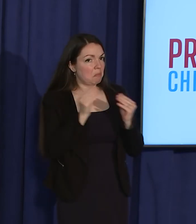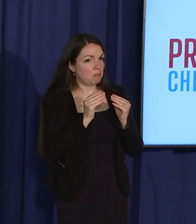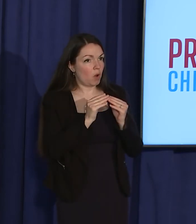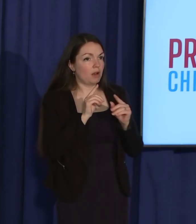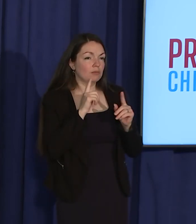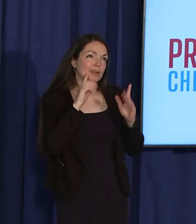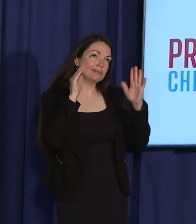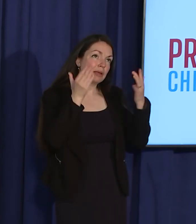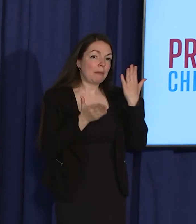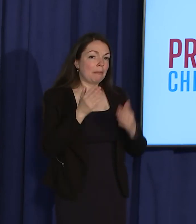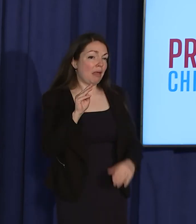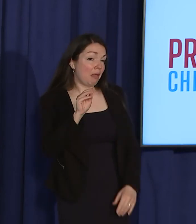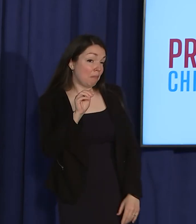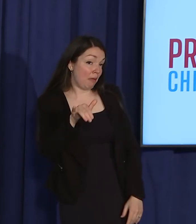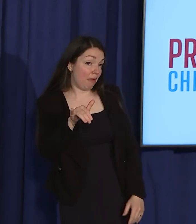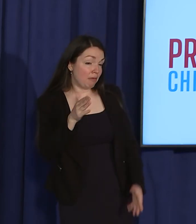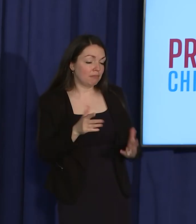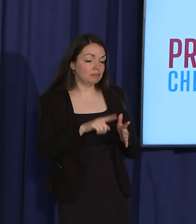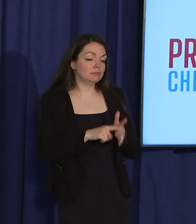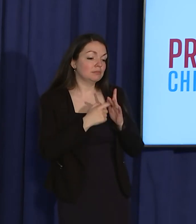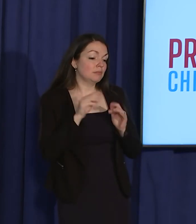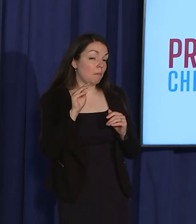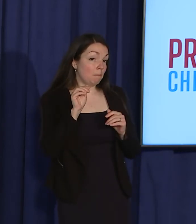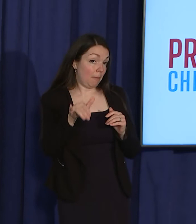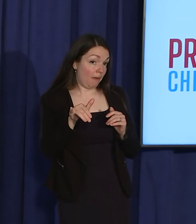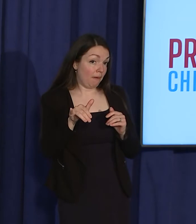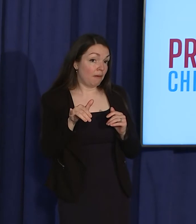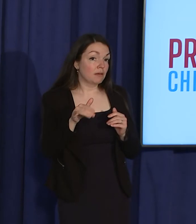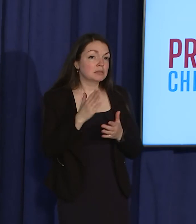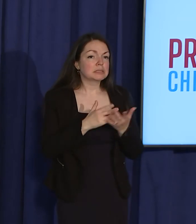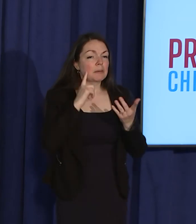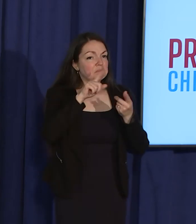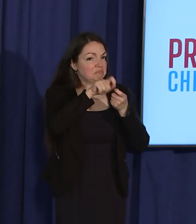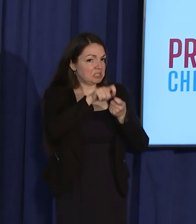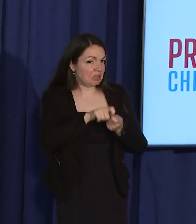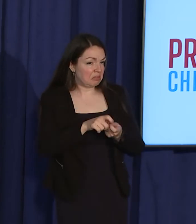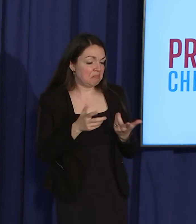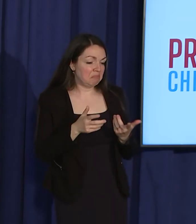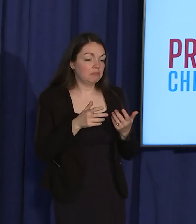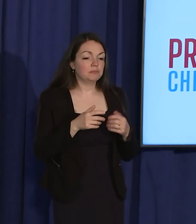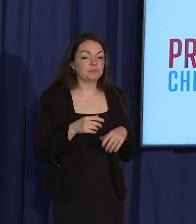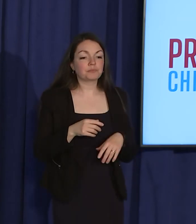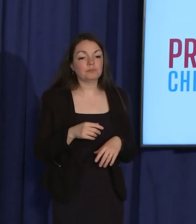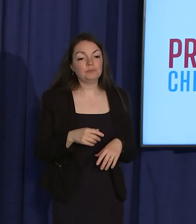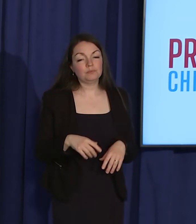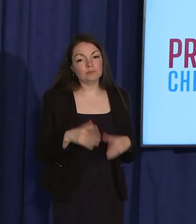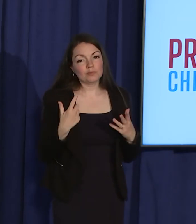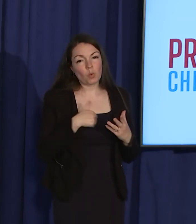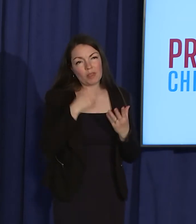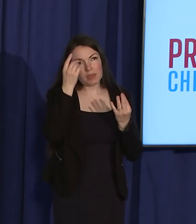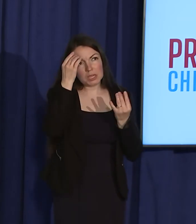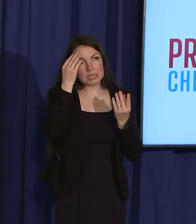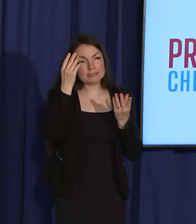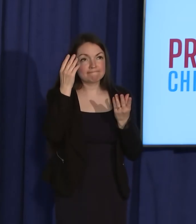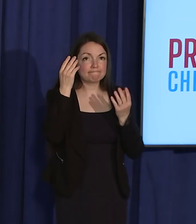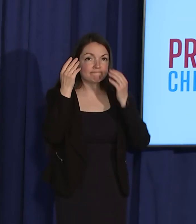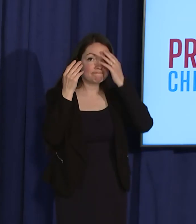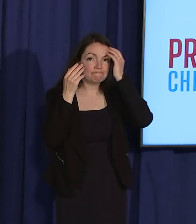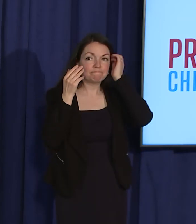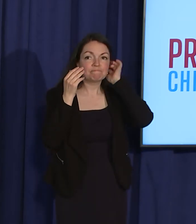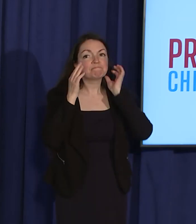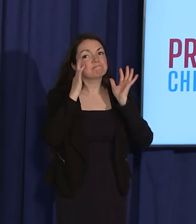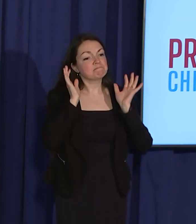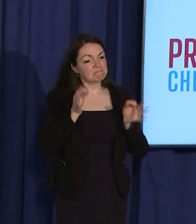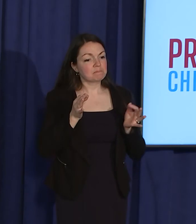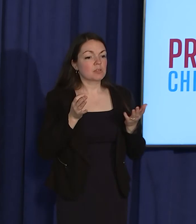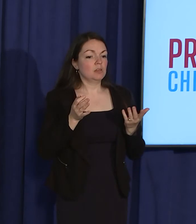of a May type, starting in May, and some details to come. But just to give you a sense of what we're thinking. So certainly, as we